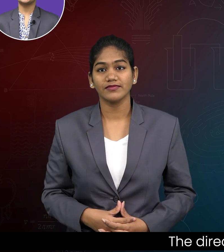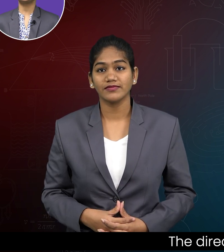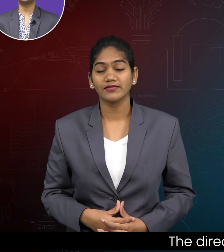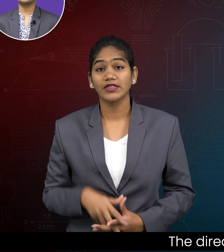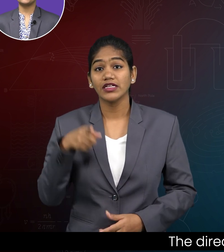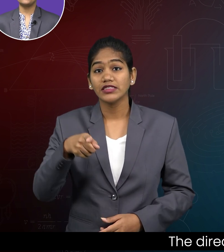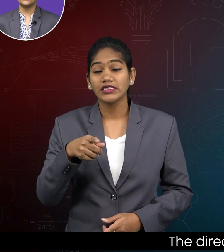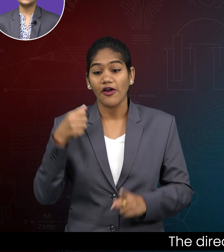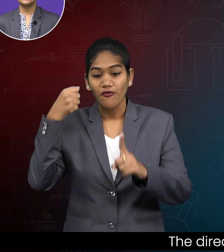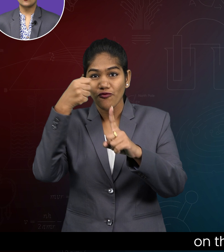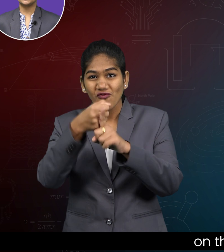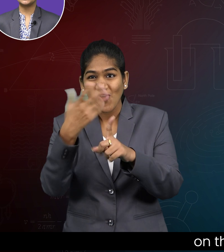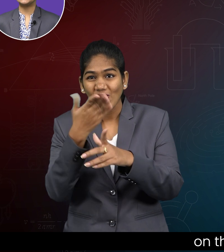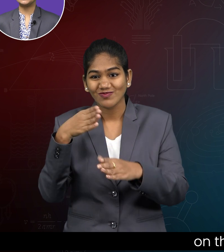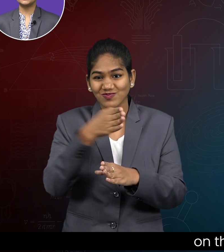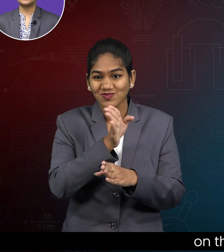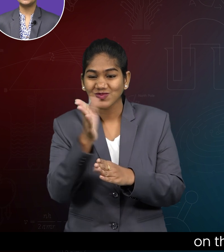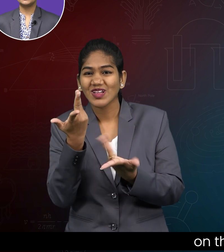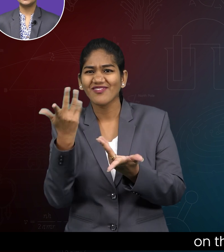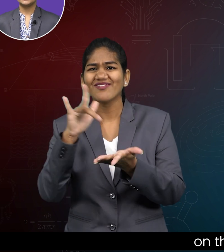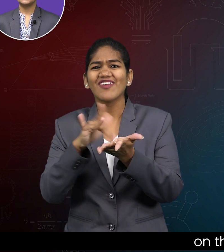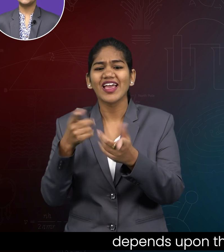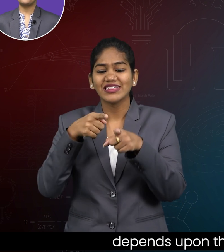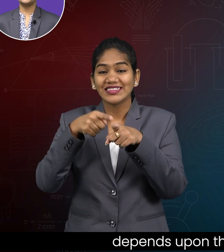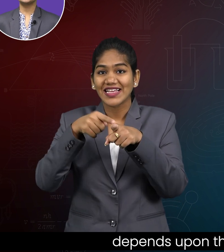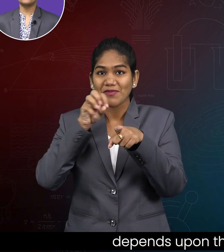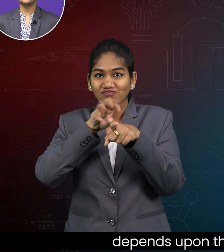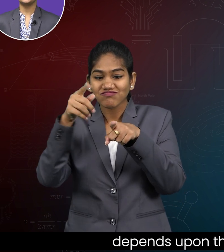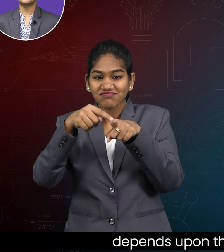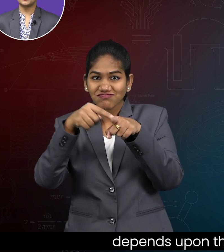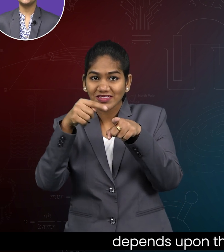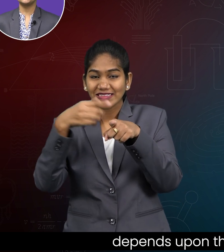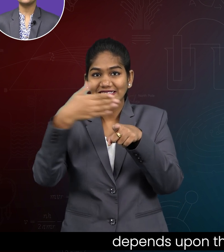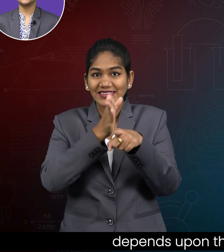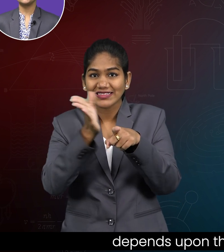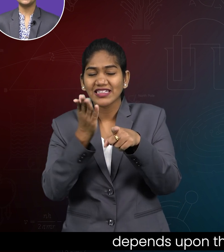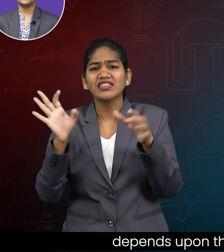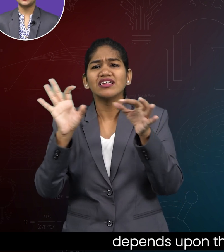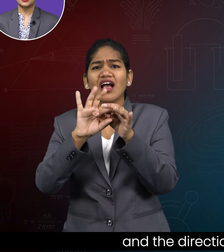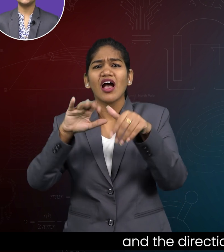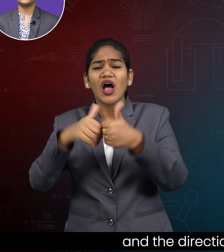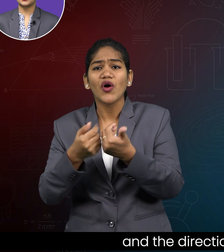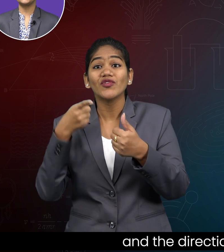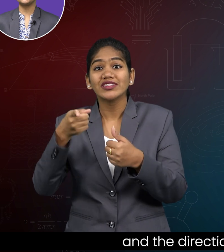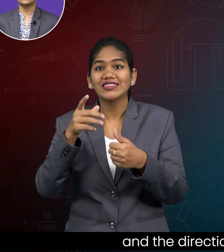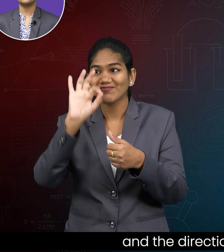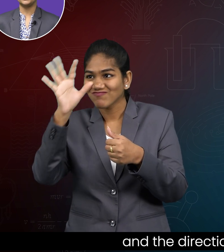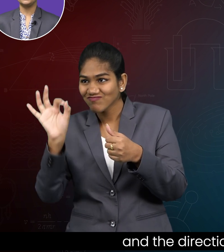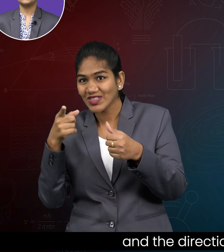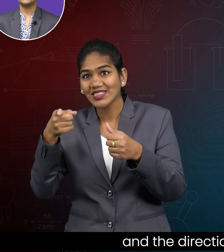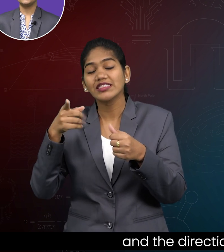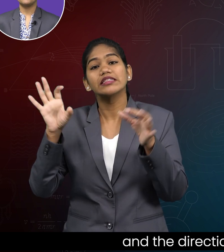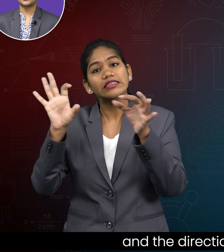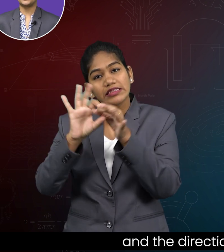The direction of the force on the conductor depends upon the direction of the current and the direction of